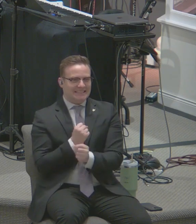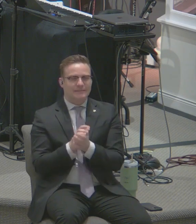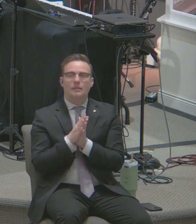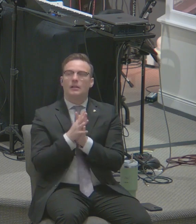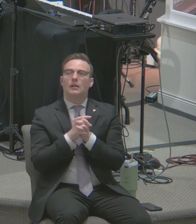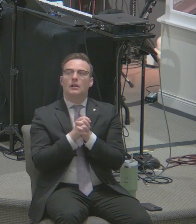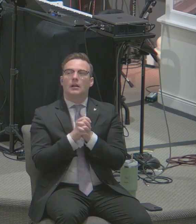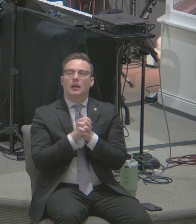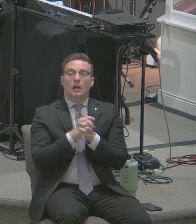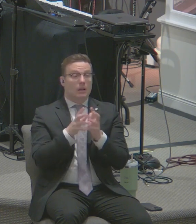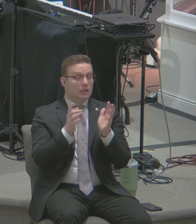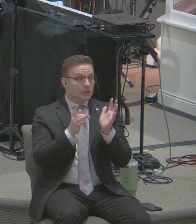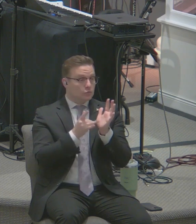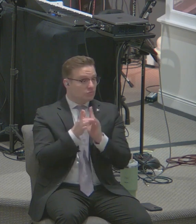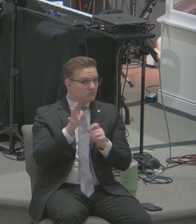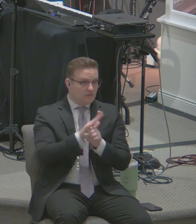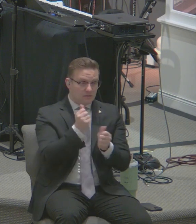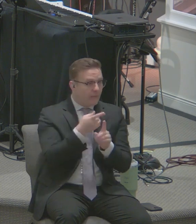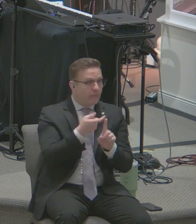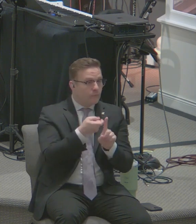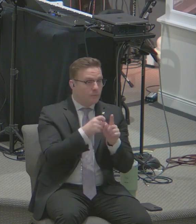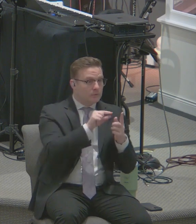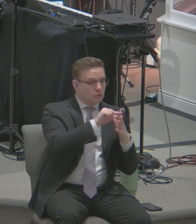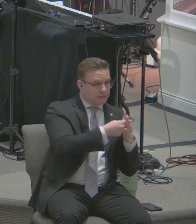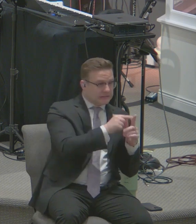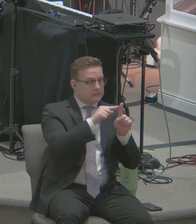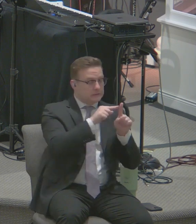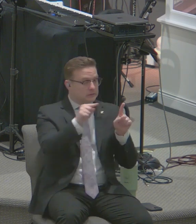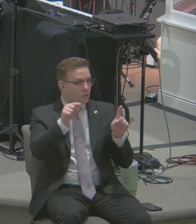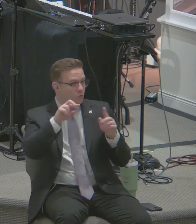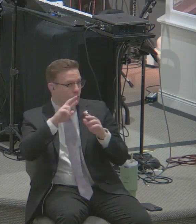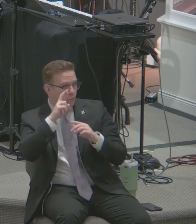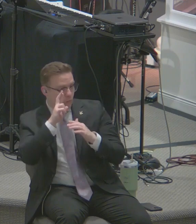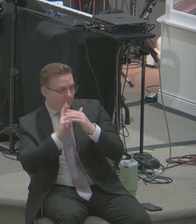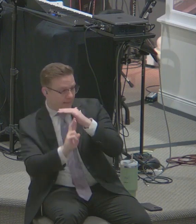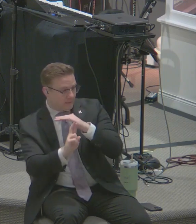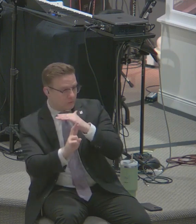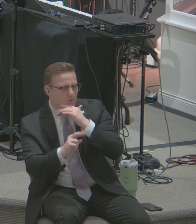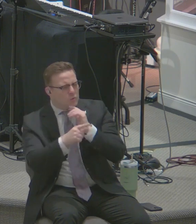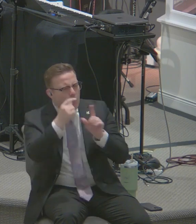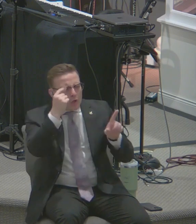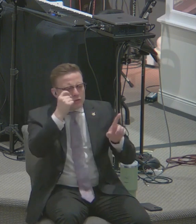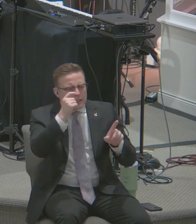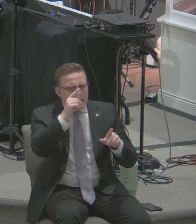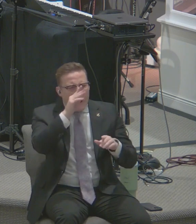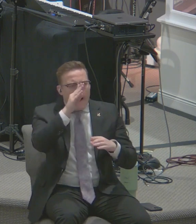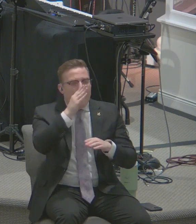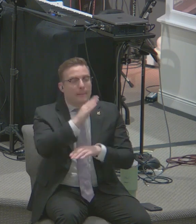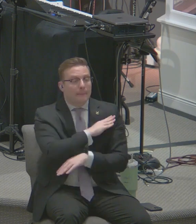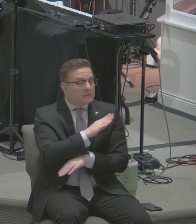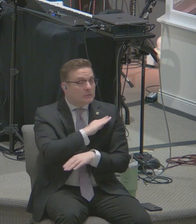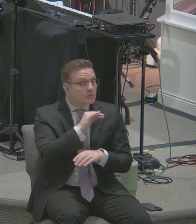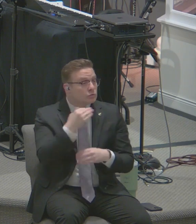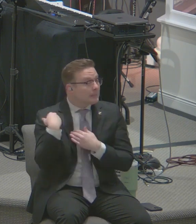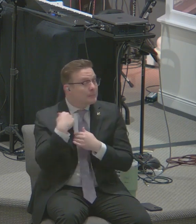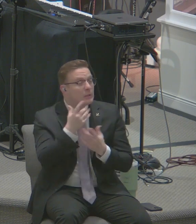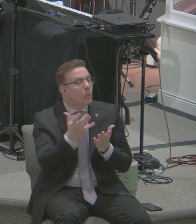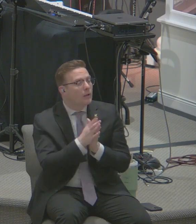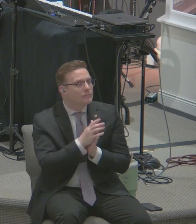to Revelation. And did you know it is not Bishop's job to know all that?